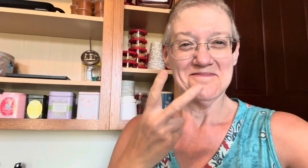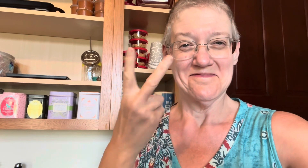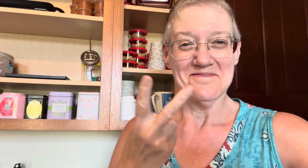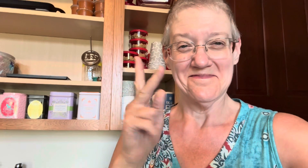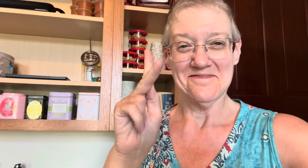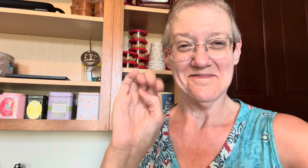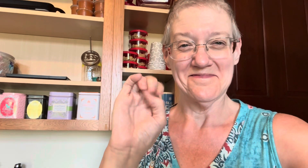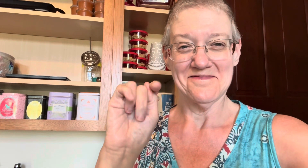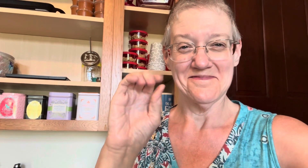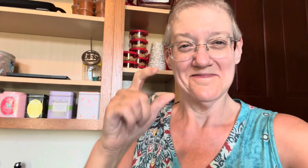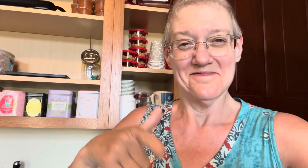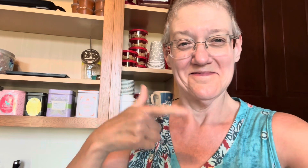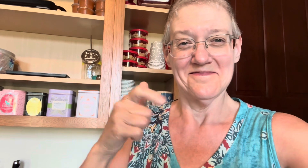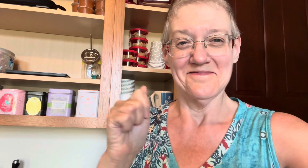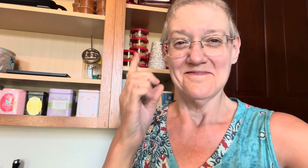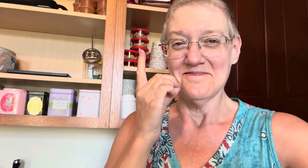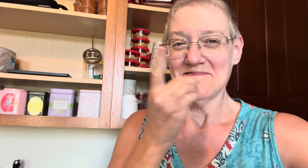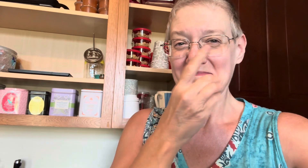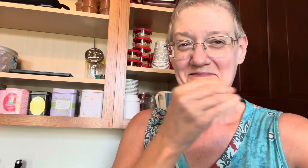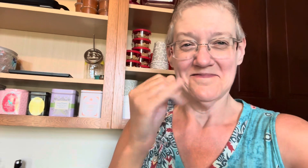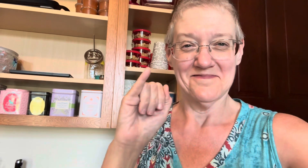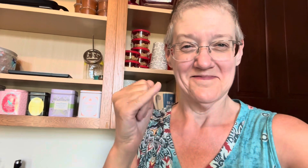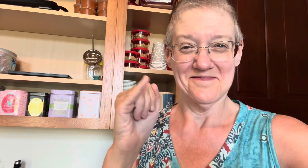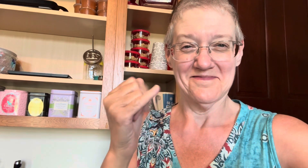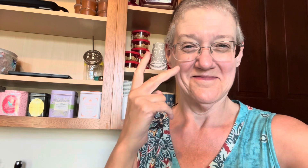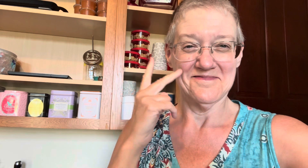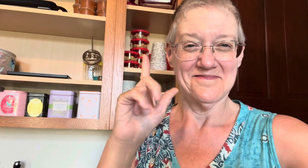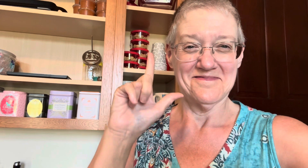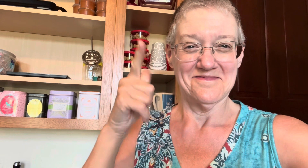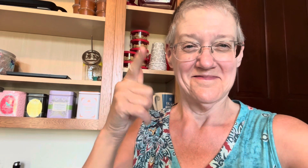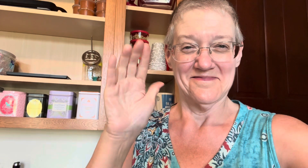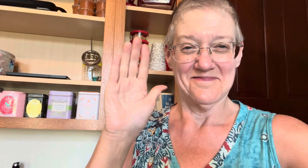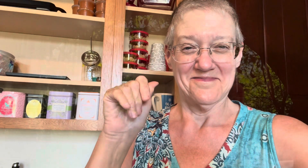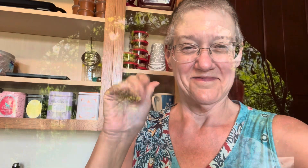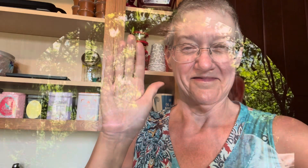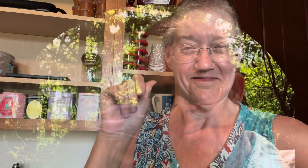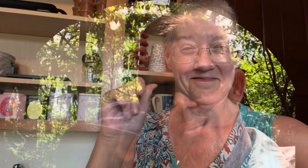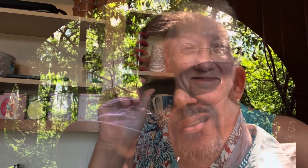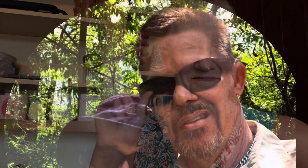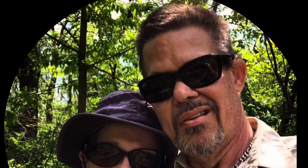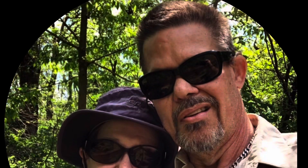Thank you for visiting Keto Living with Dale and Judith. See you later. Bye-bye.